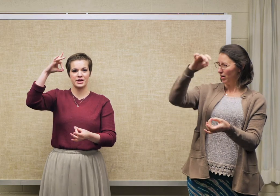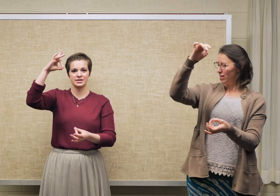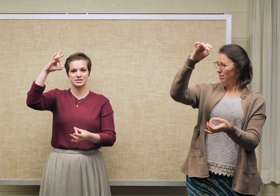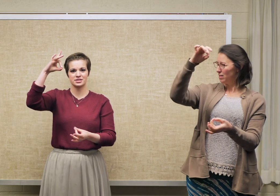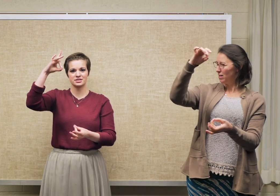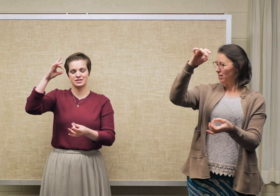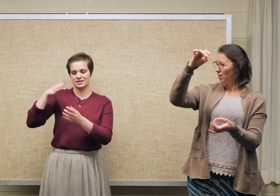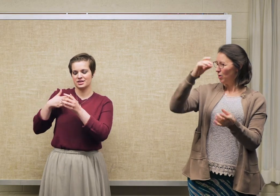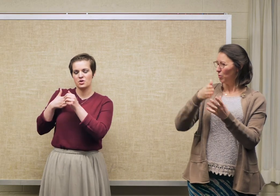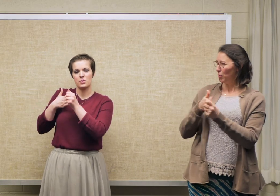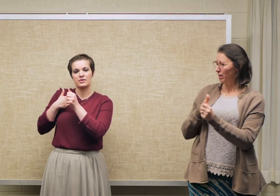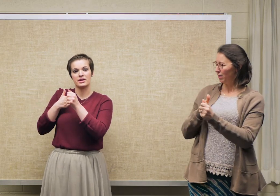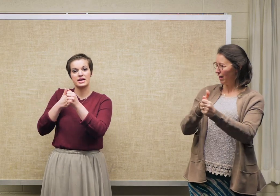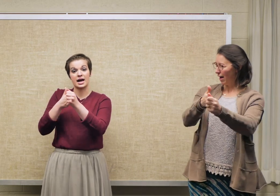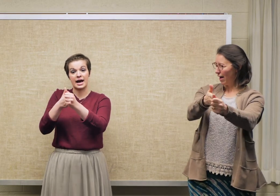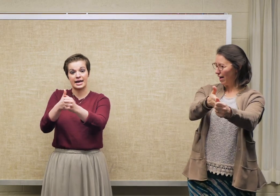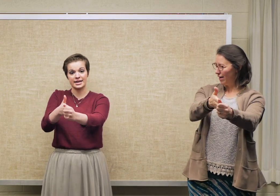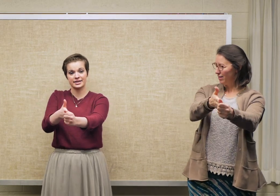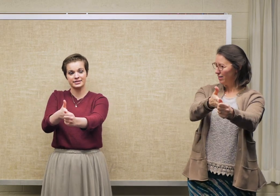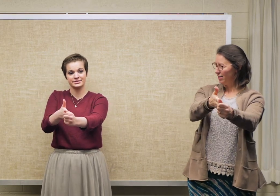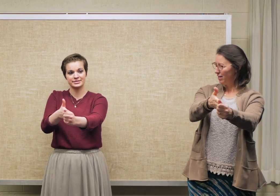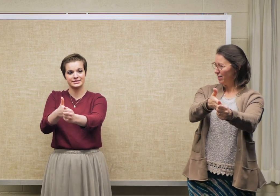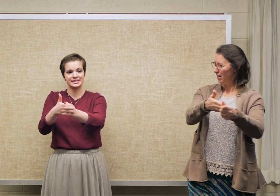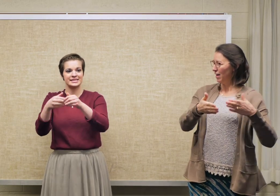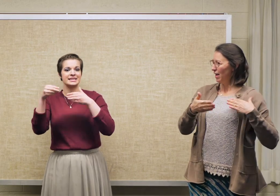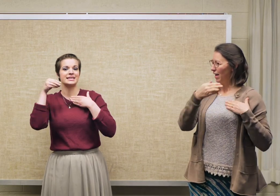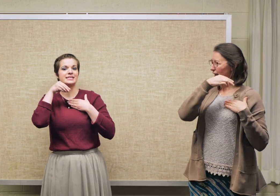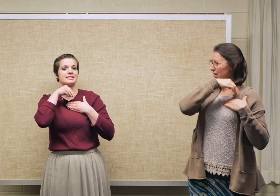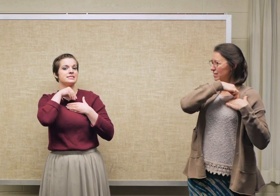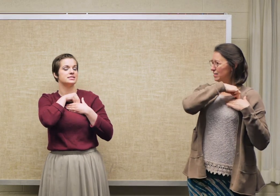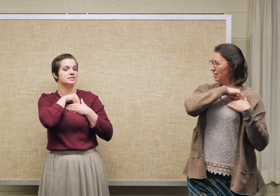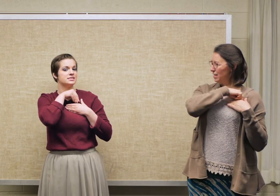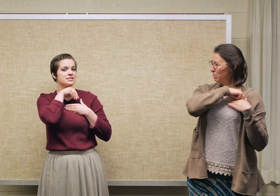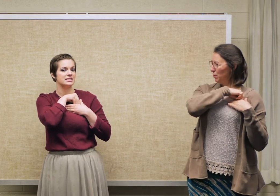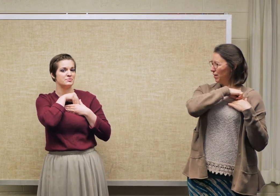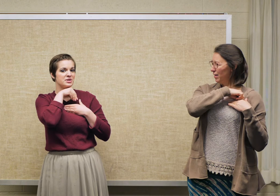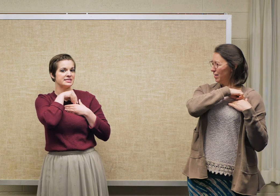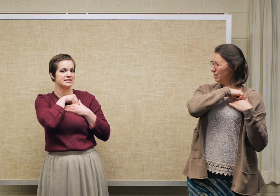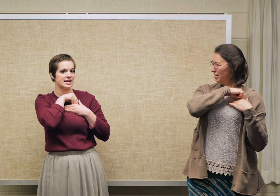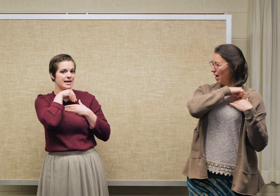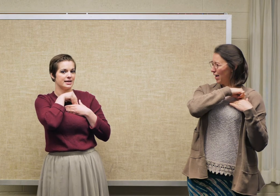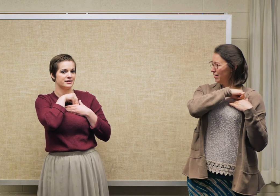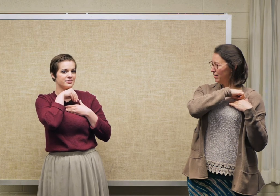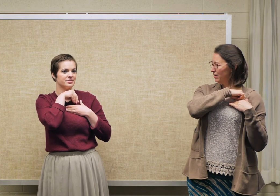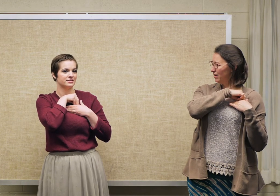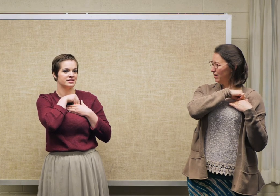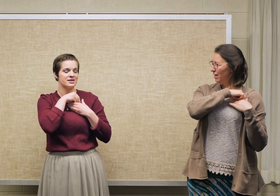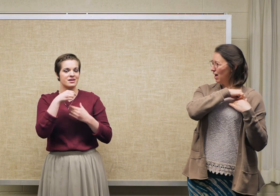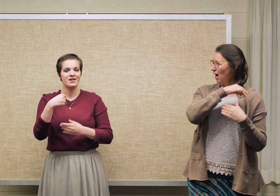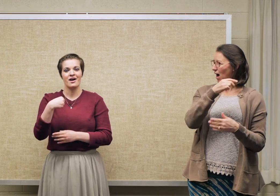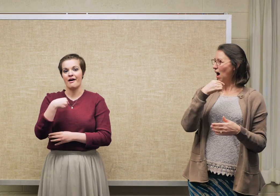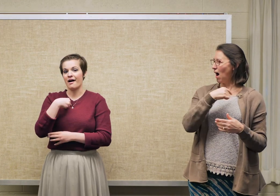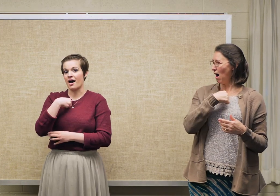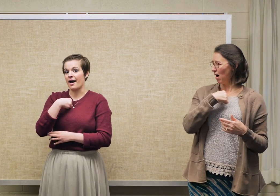Spirit will guide, and deep inside,